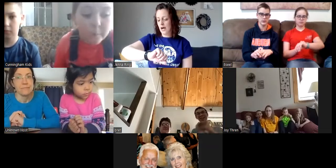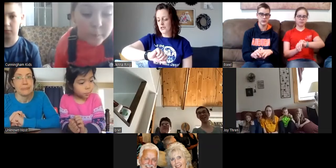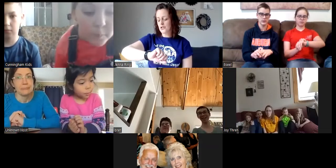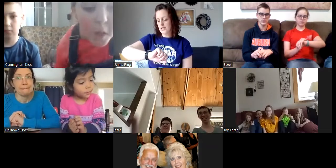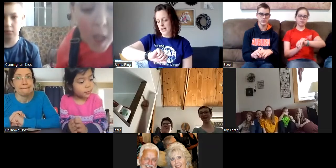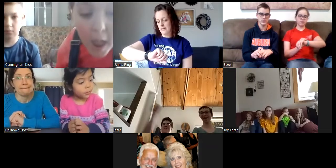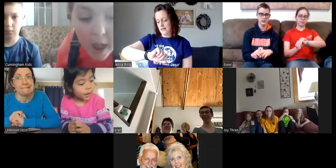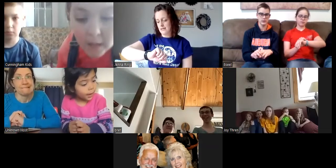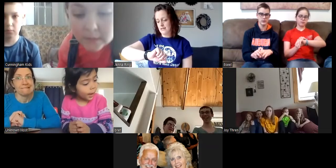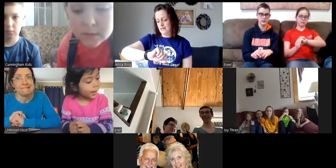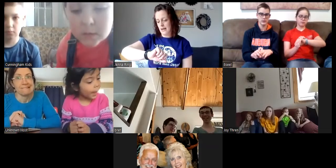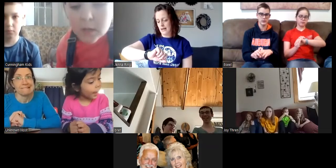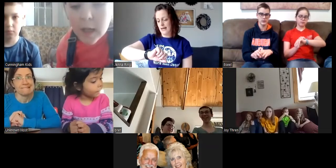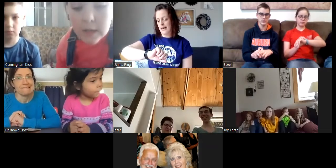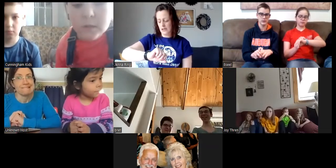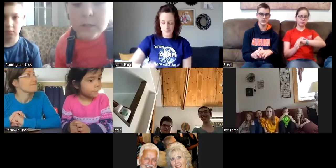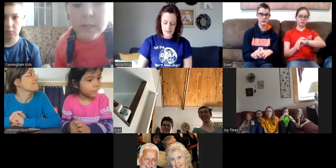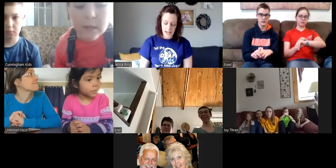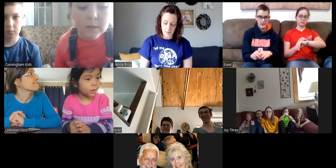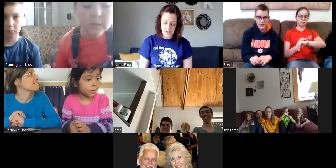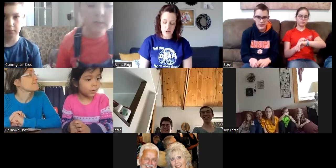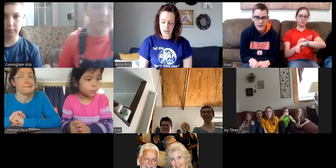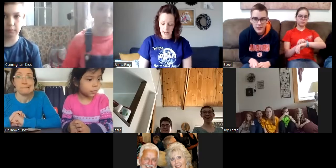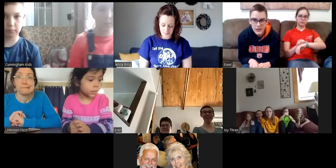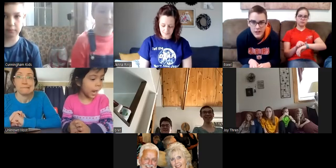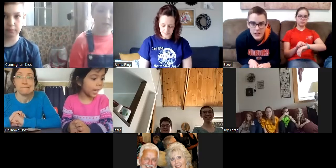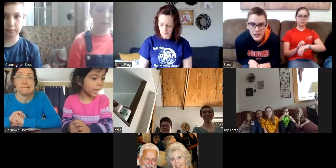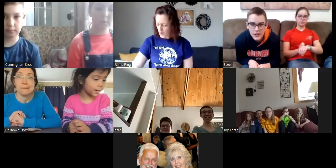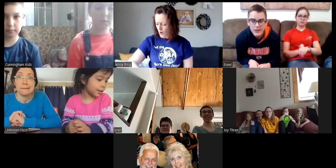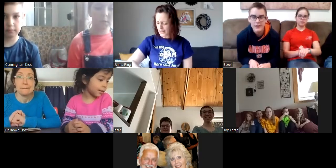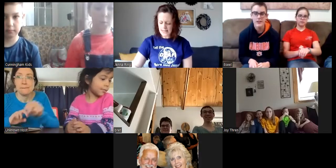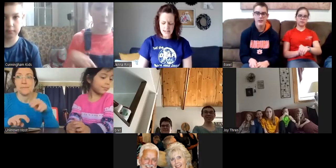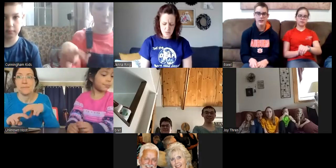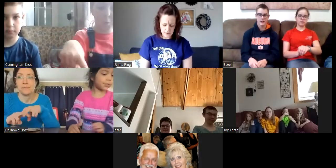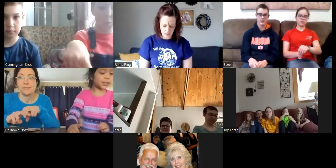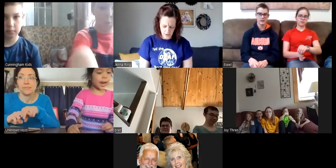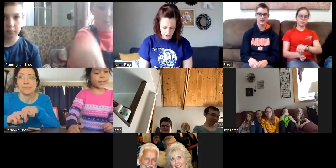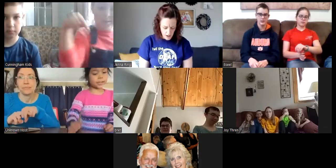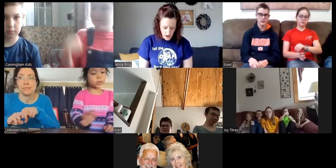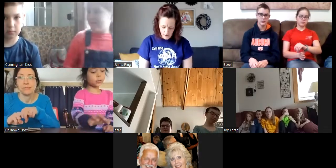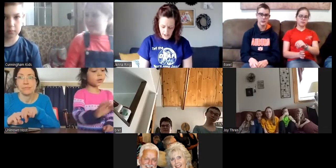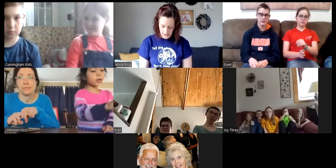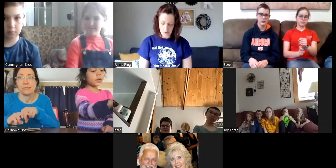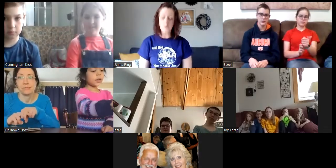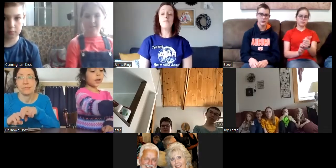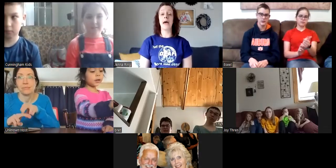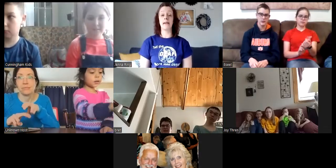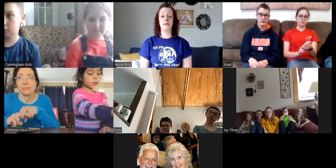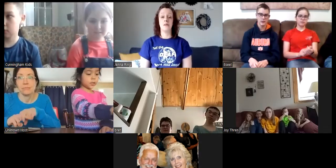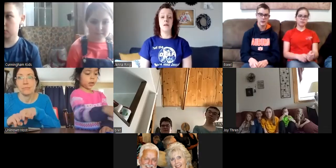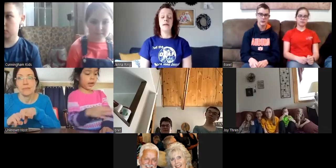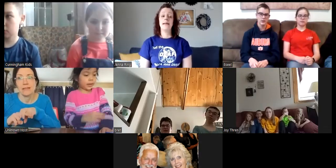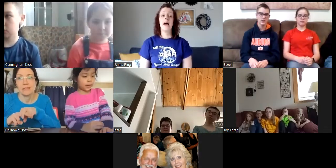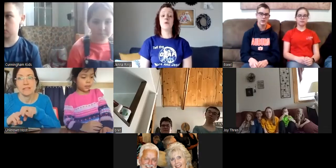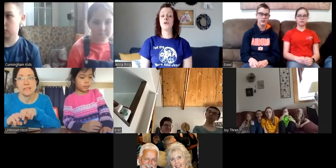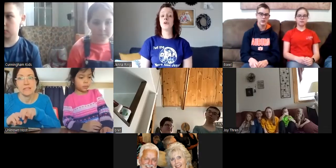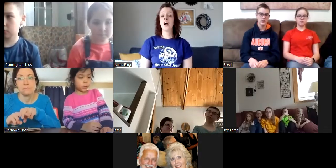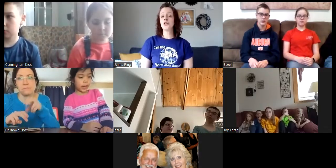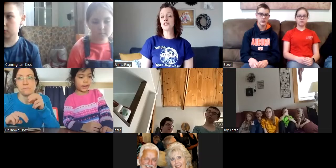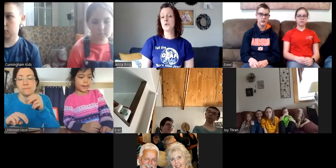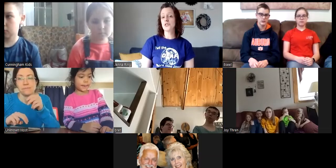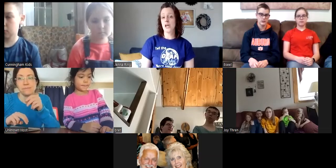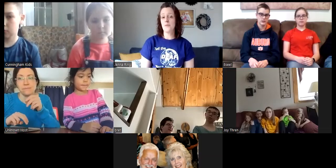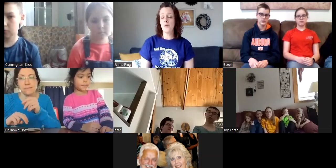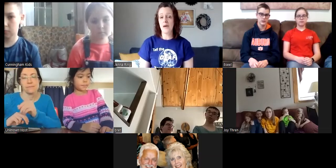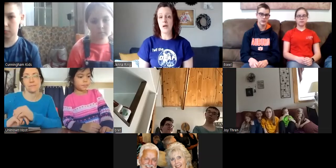I do not understand this thing at all. Anyways, okay. Well, I guess it is 1:30. All right, bed. Now, you're